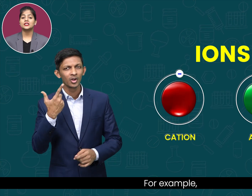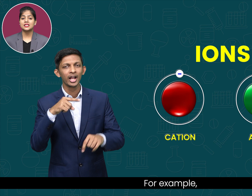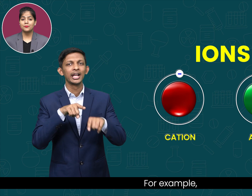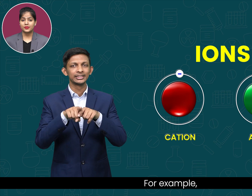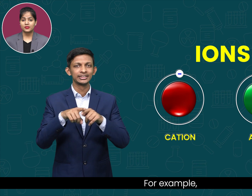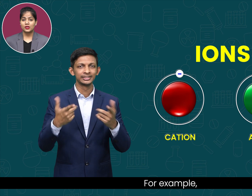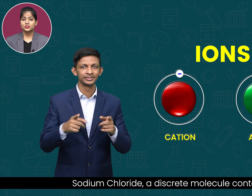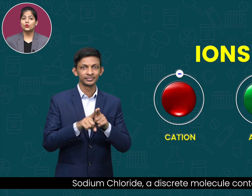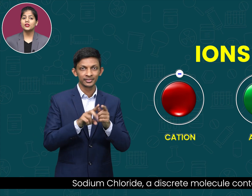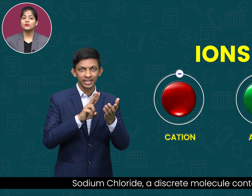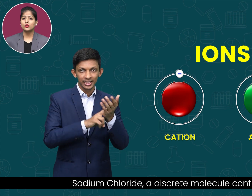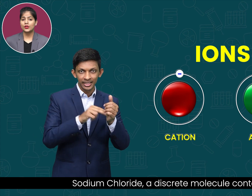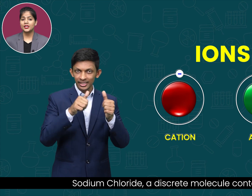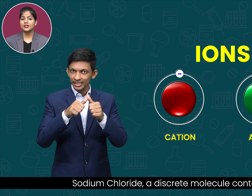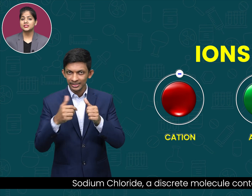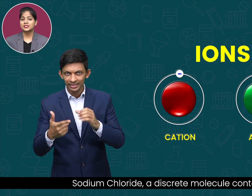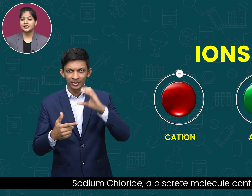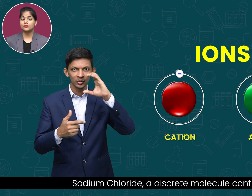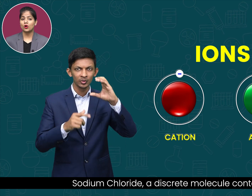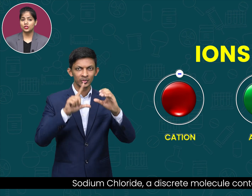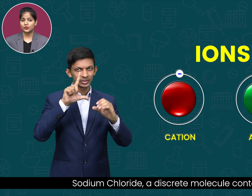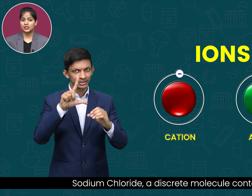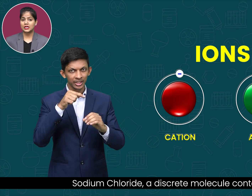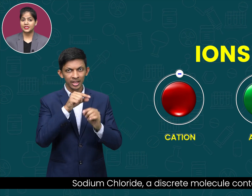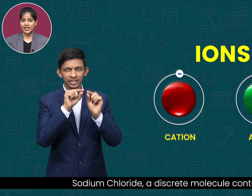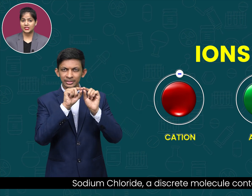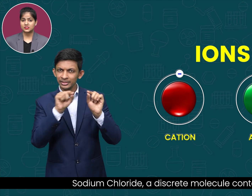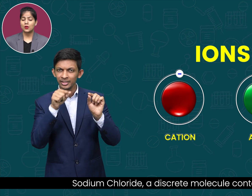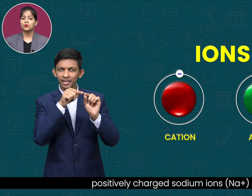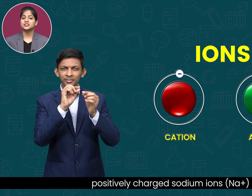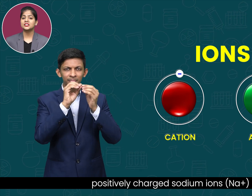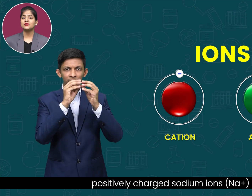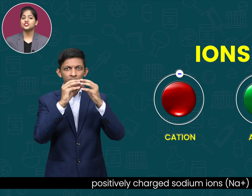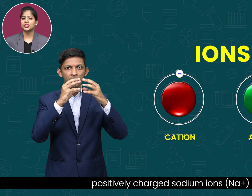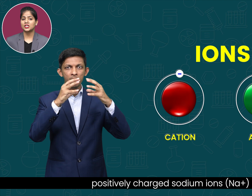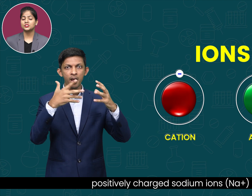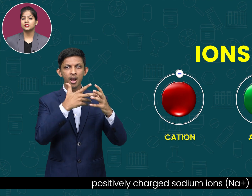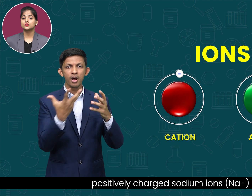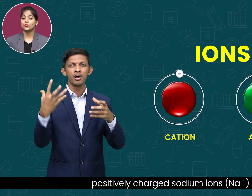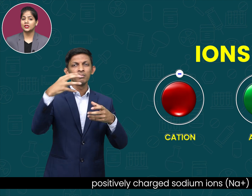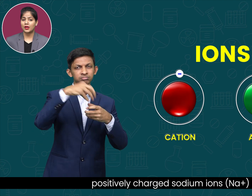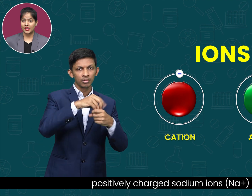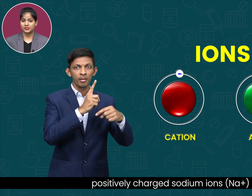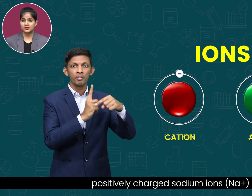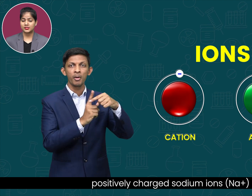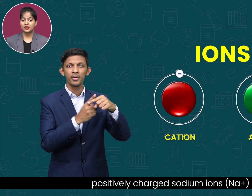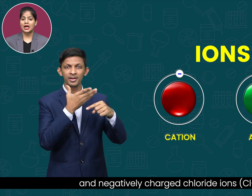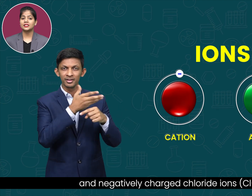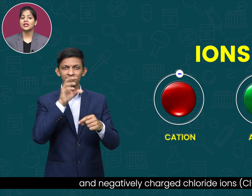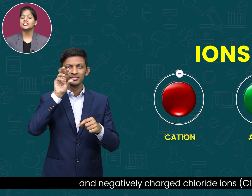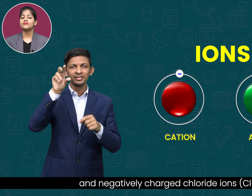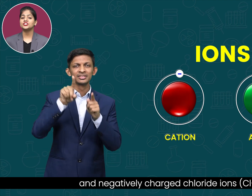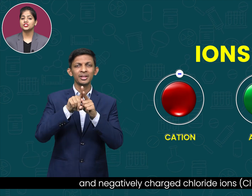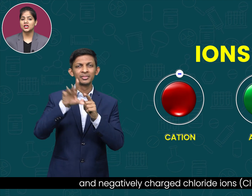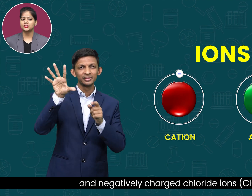For example, sodium chloride, a discrete molecule, contains positively charged sodium ions